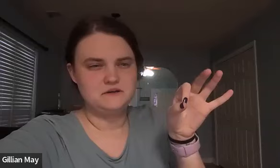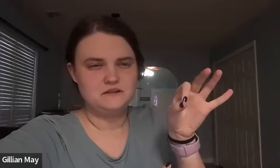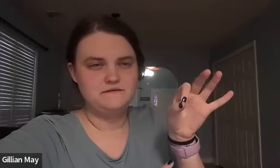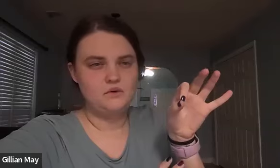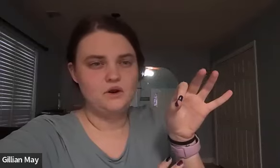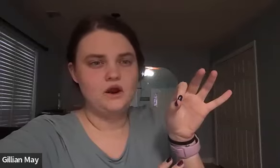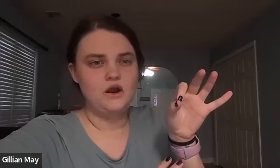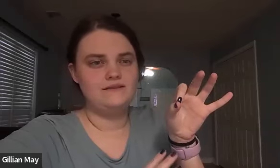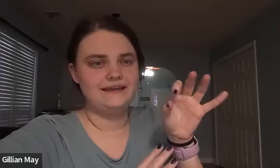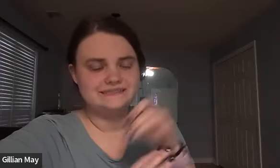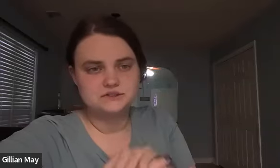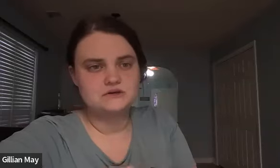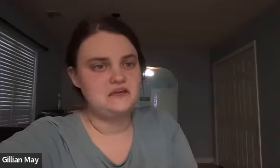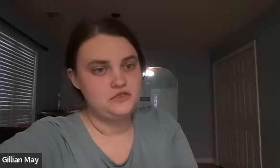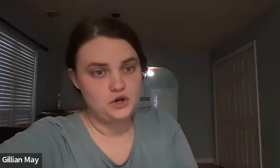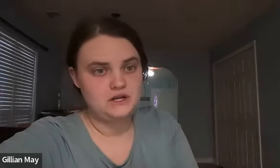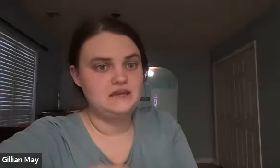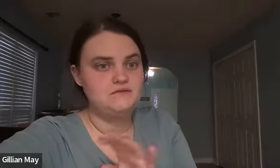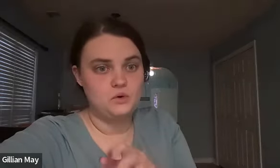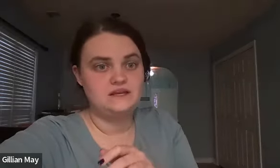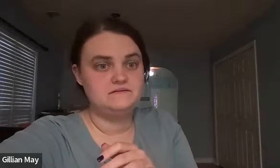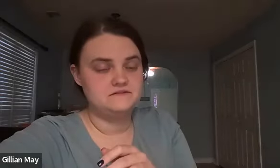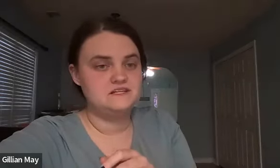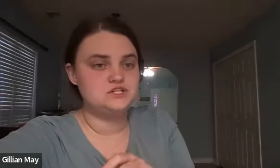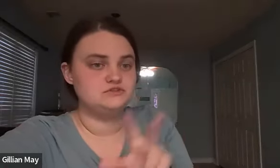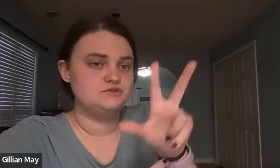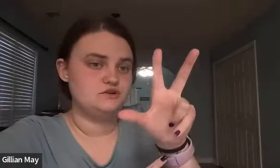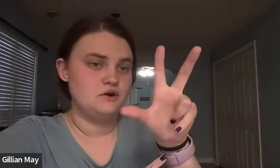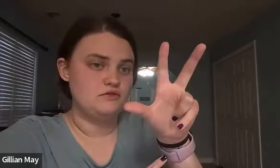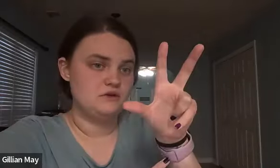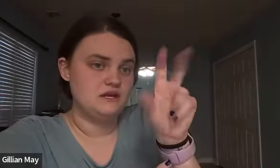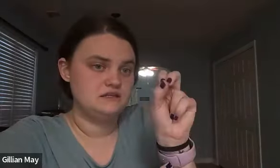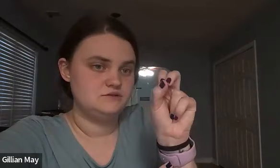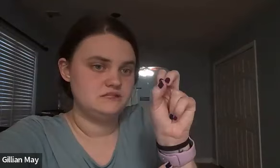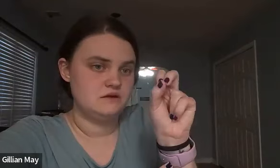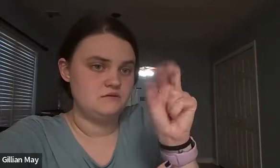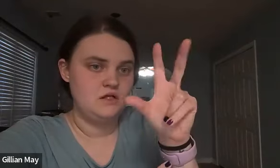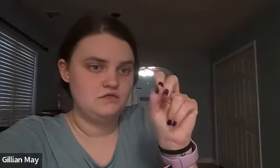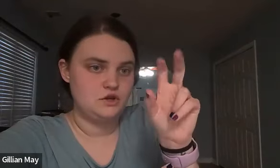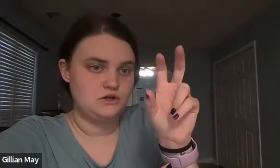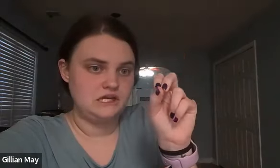Typically for our like zeros, like 30, 40, 50, what you'll do is you'll go 3 to a 0,